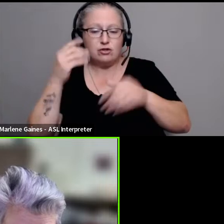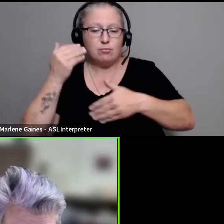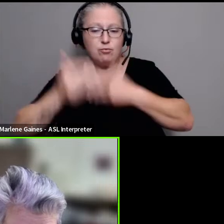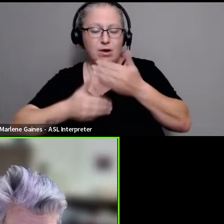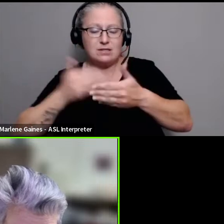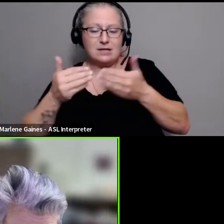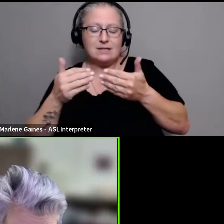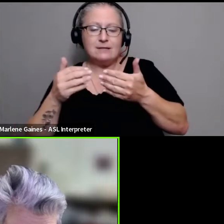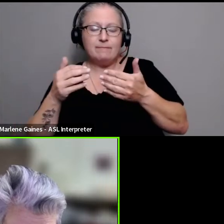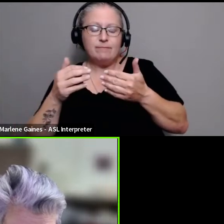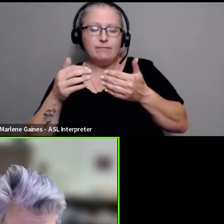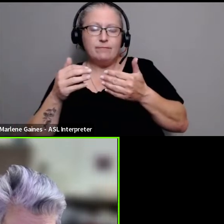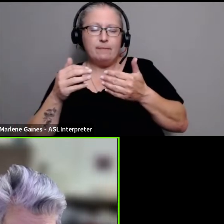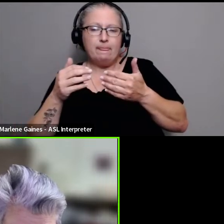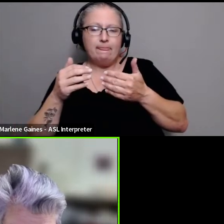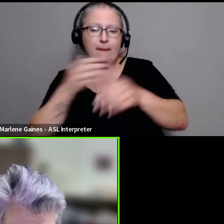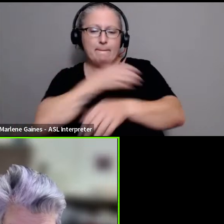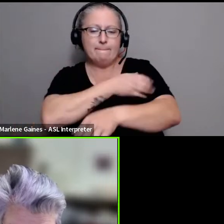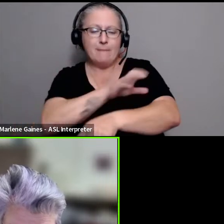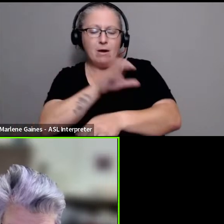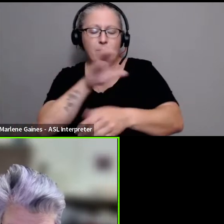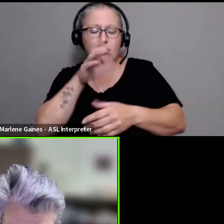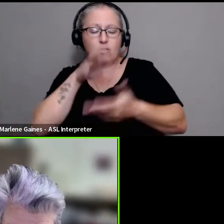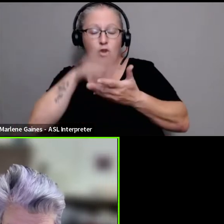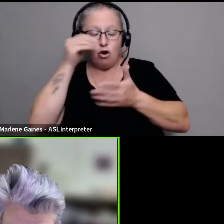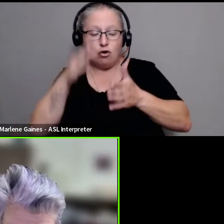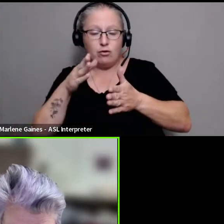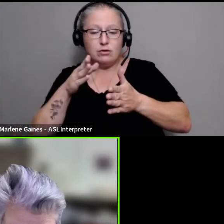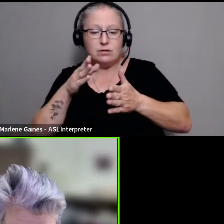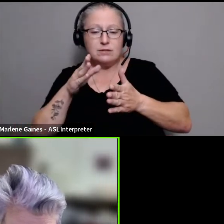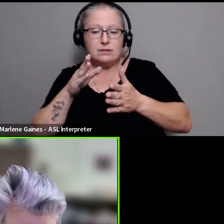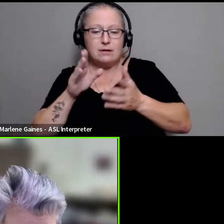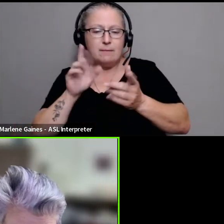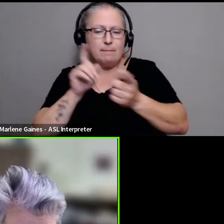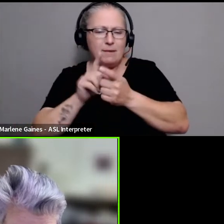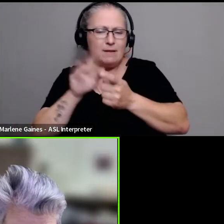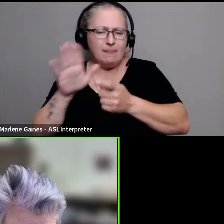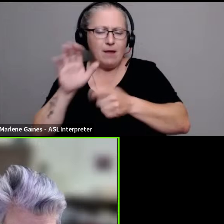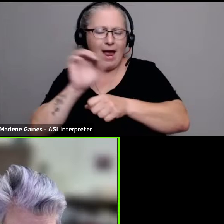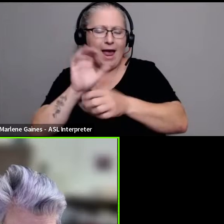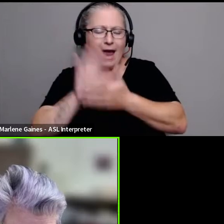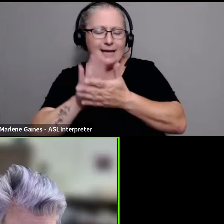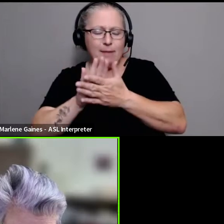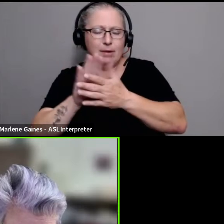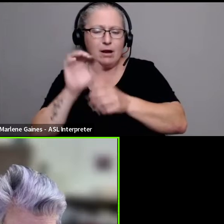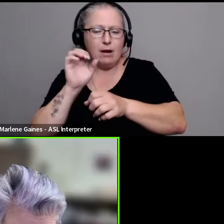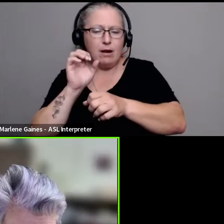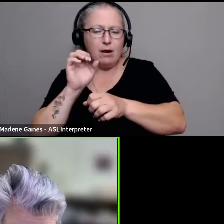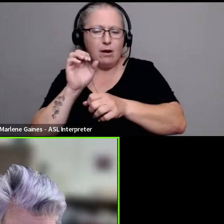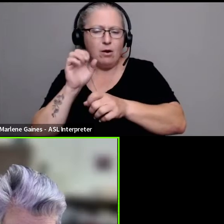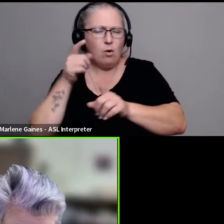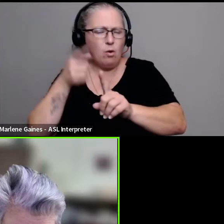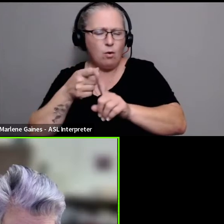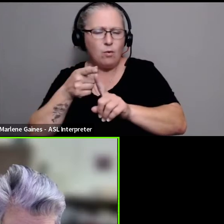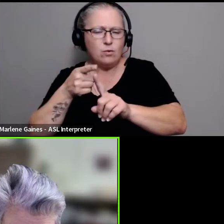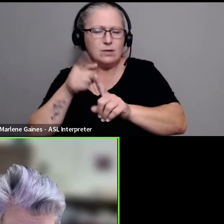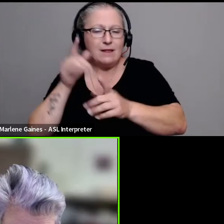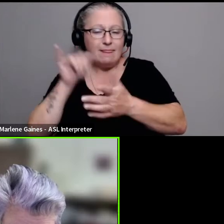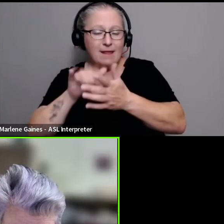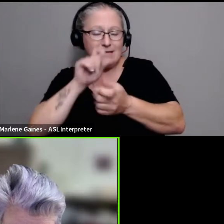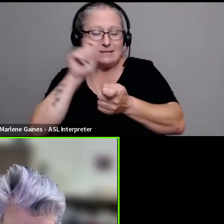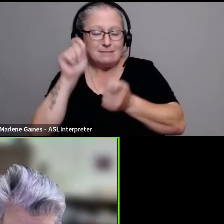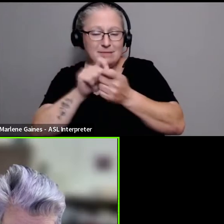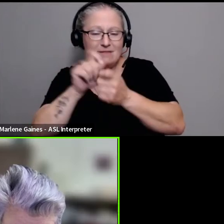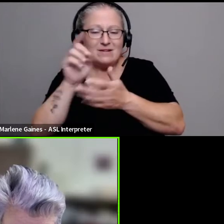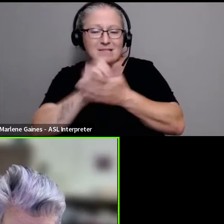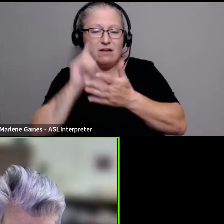process, empowering learners to meet their academic, employment, and civic goals. This session was specifically designed for